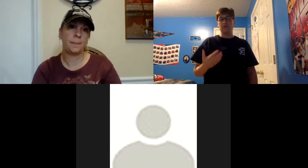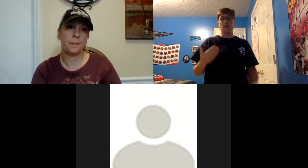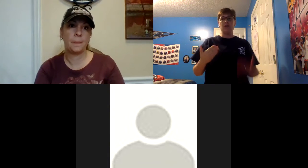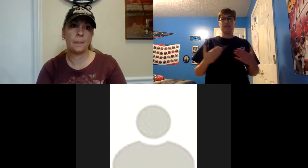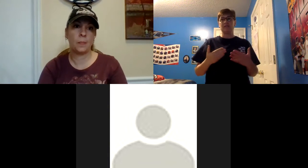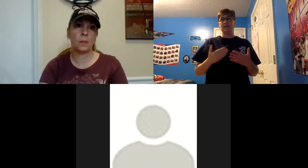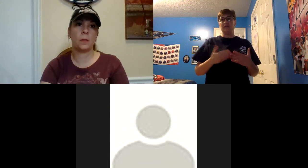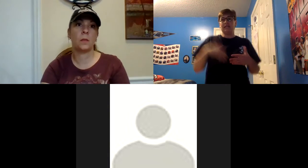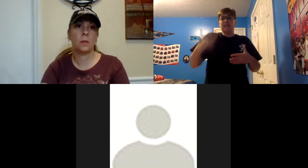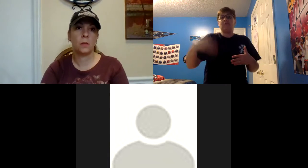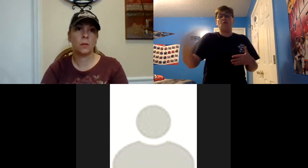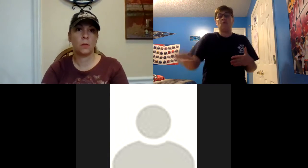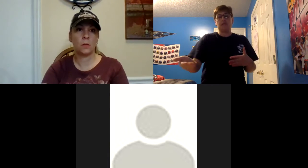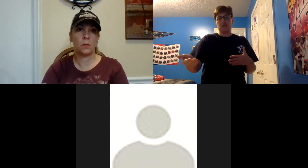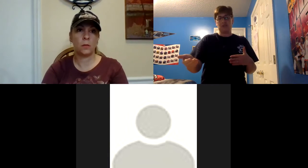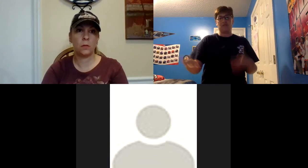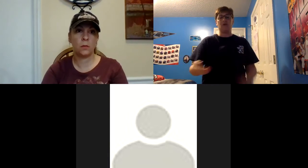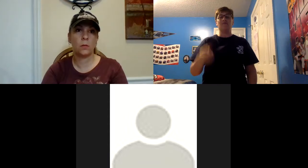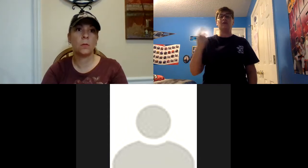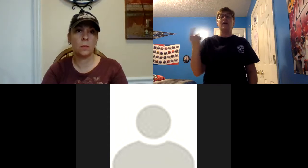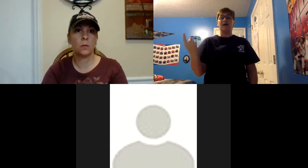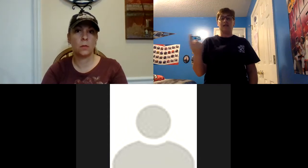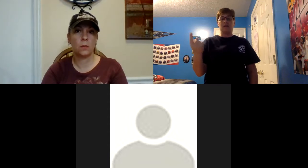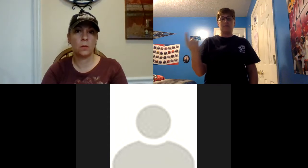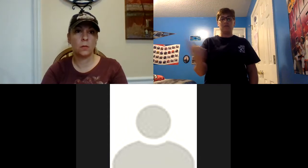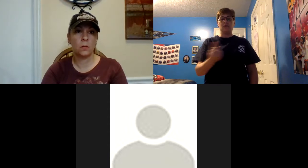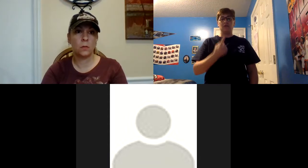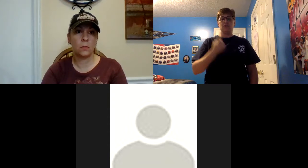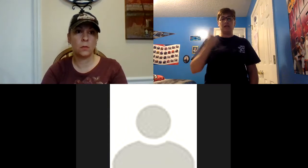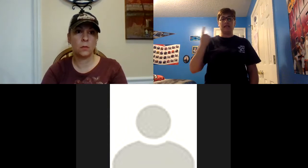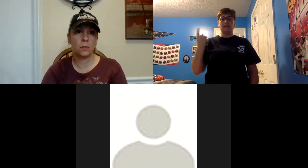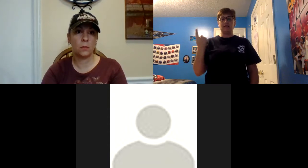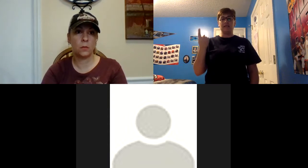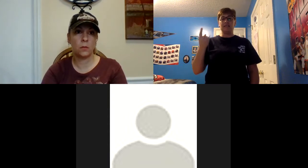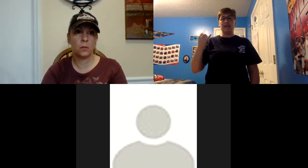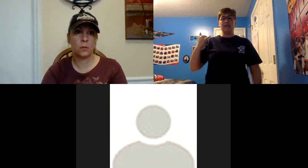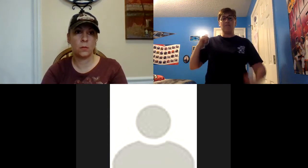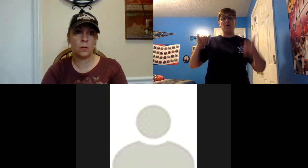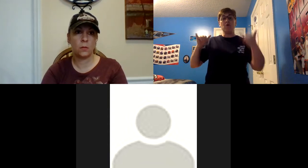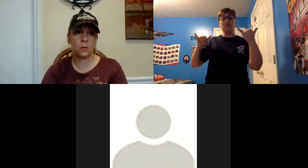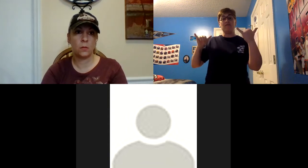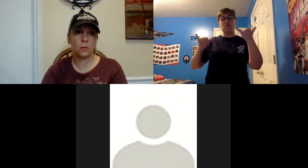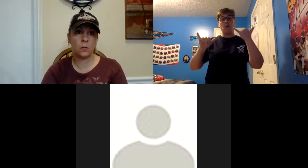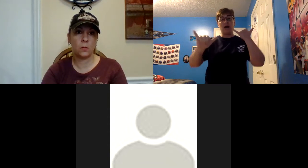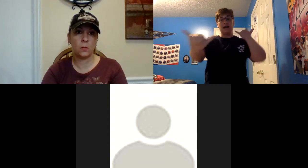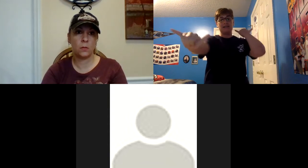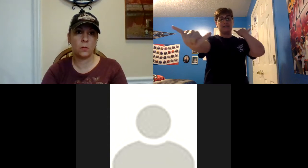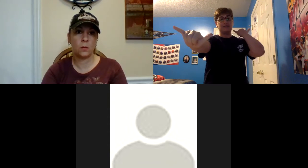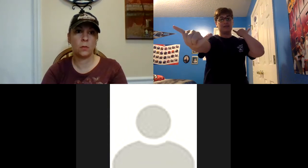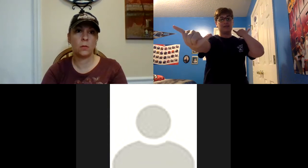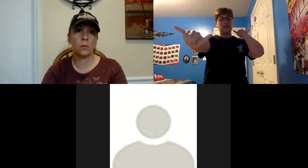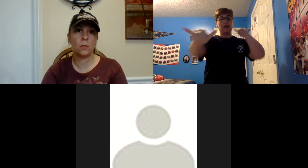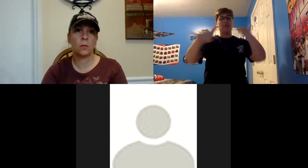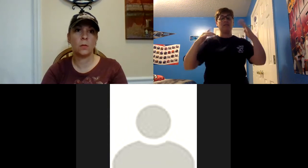forevermore, so it's like even more than just forever, you can do like this, and then both of your